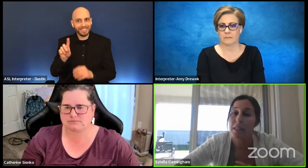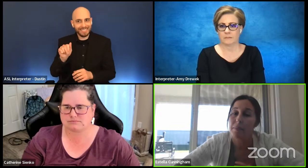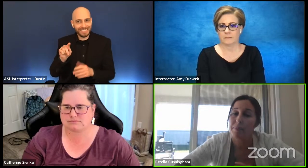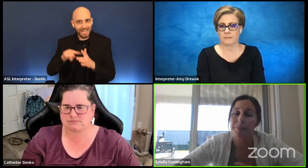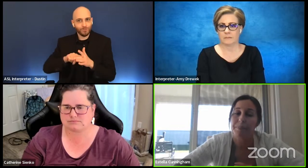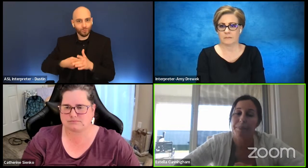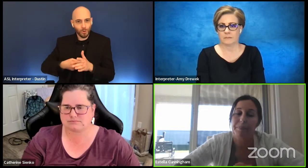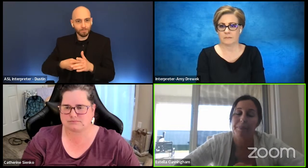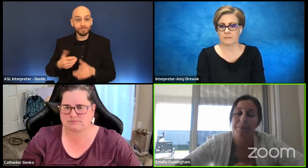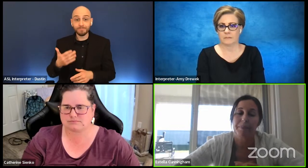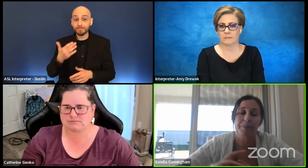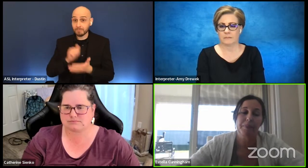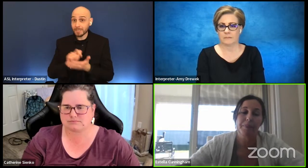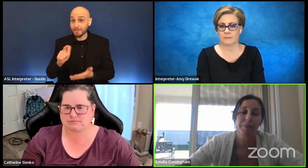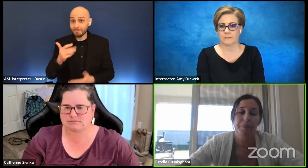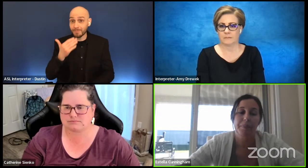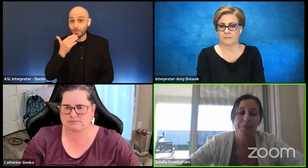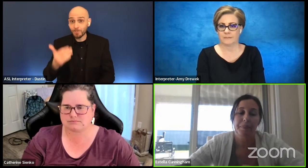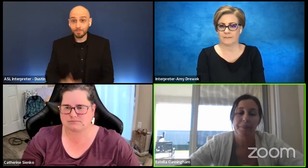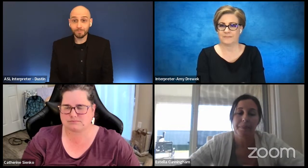And that's it.